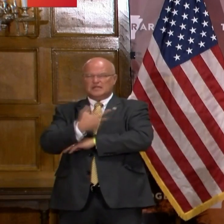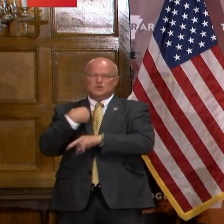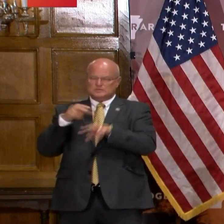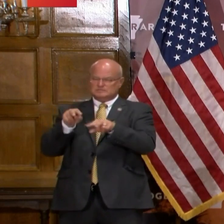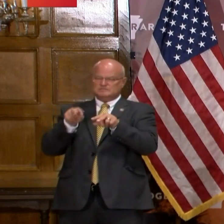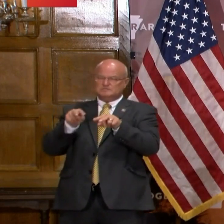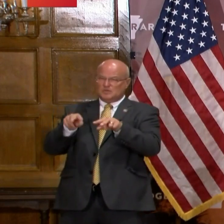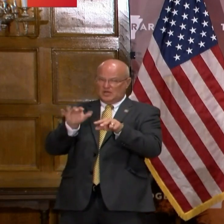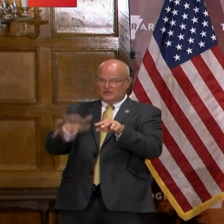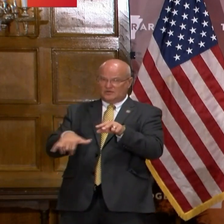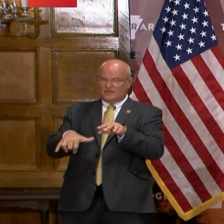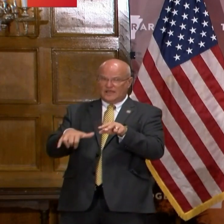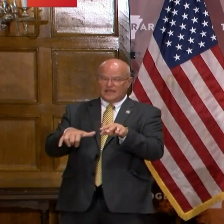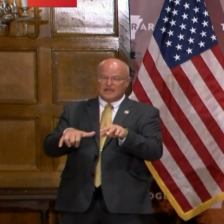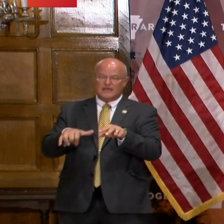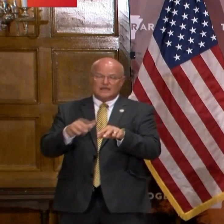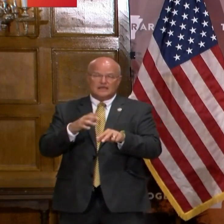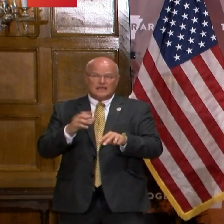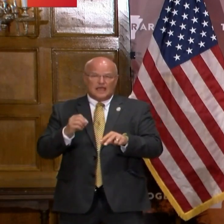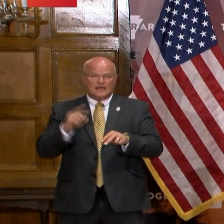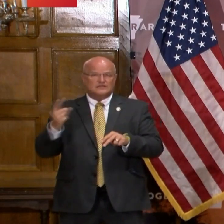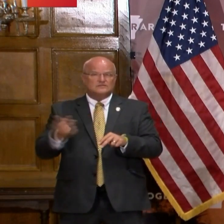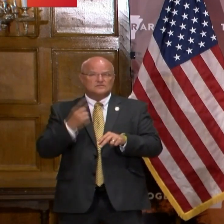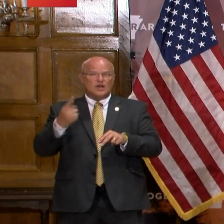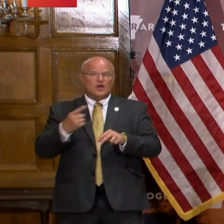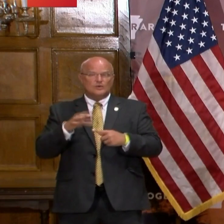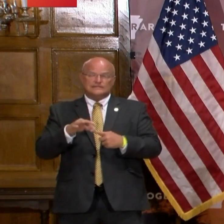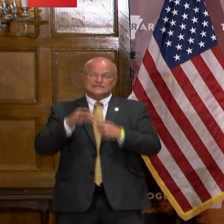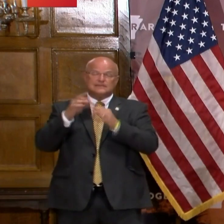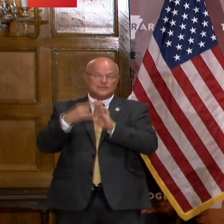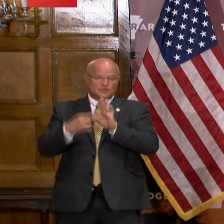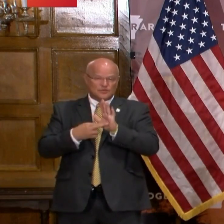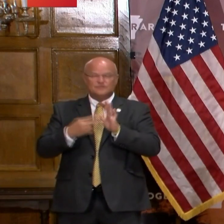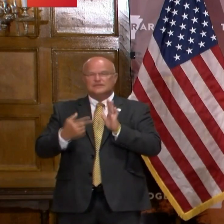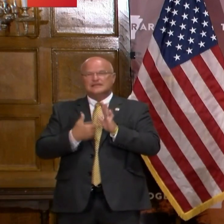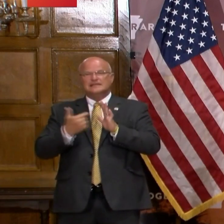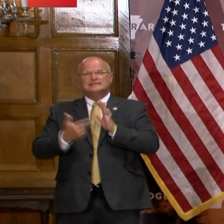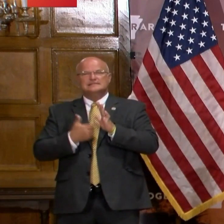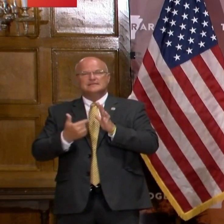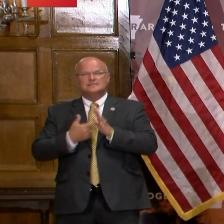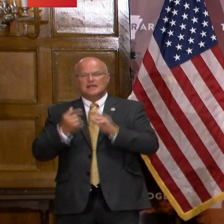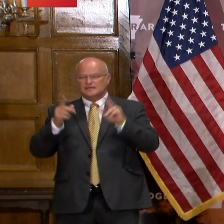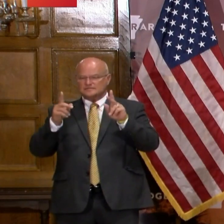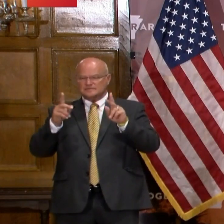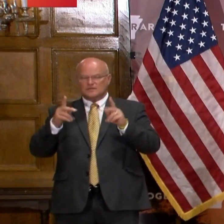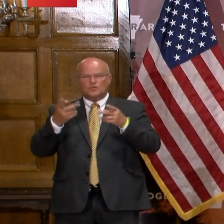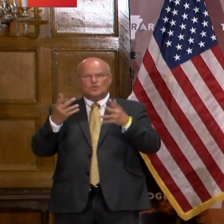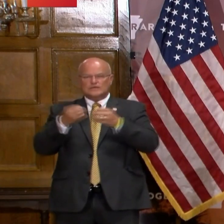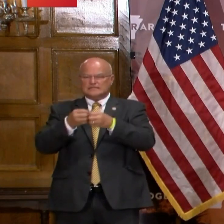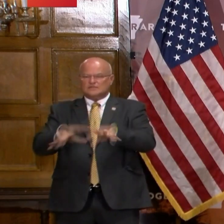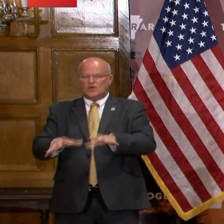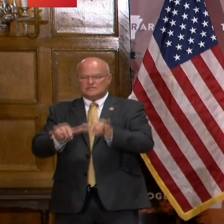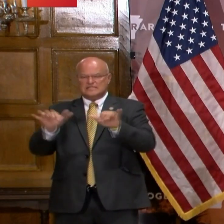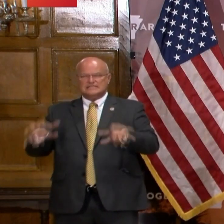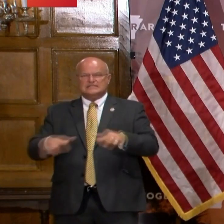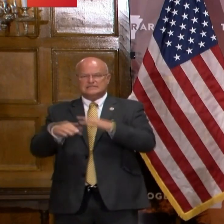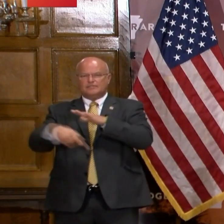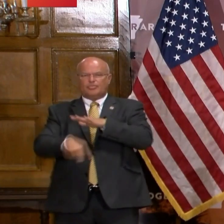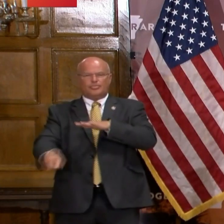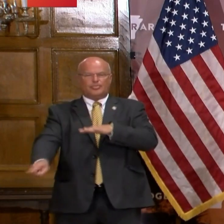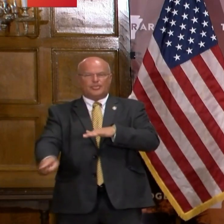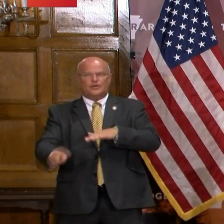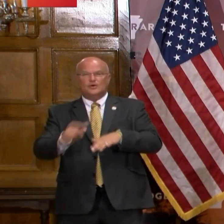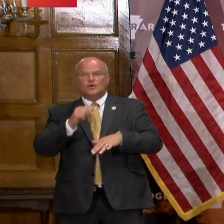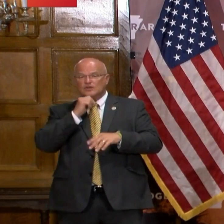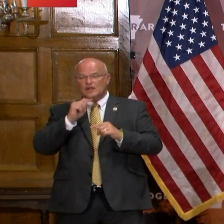monitor that and there's always exceptions to it. Sometimes one gets lost in the system or it doesn't